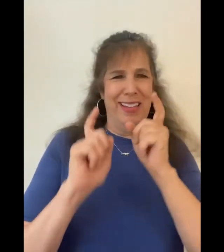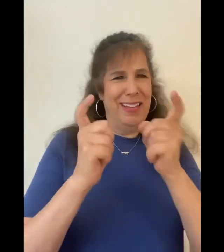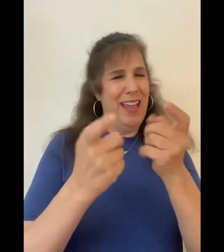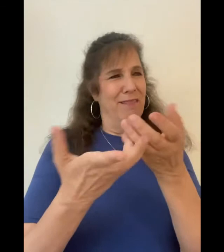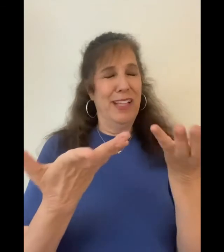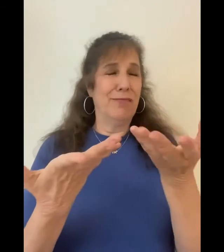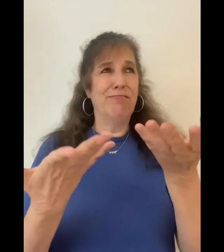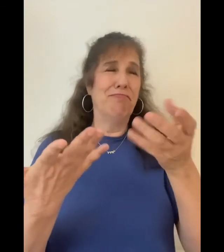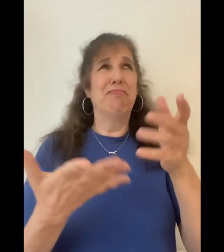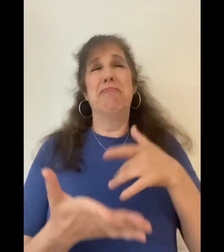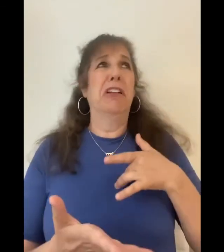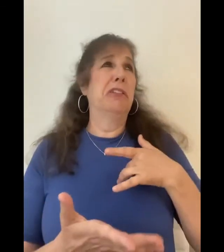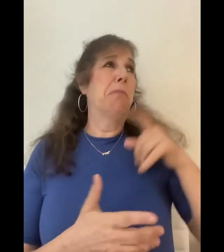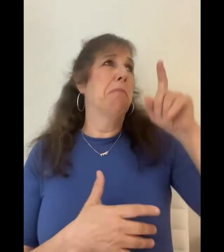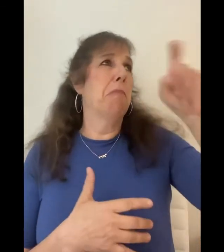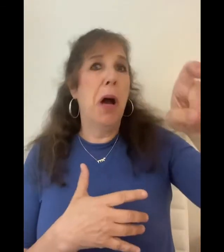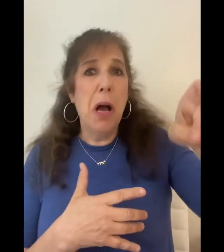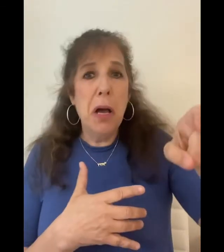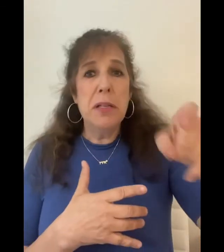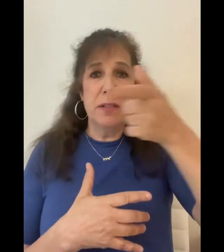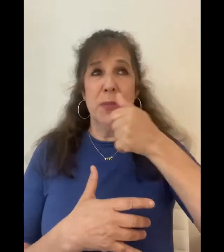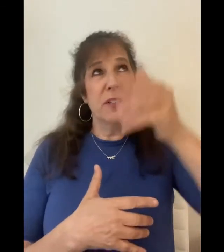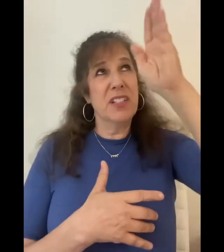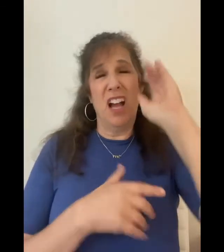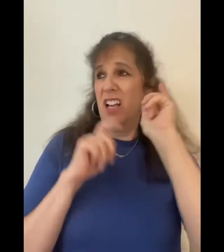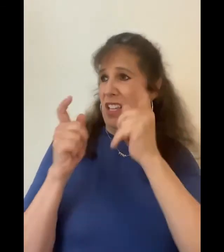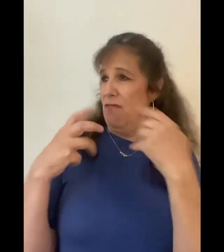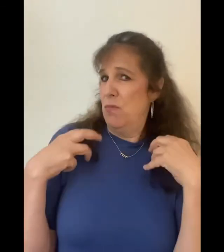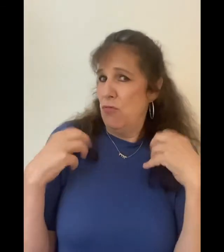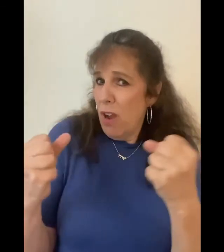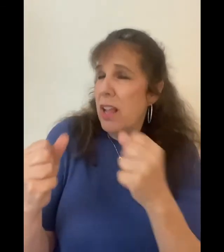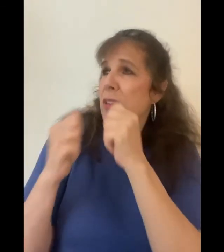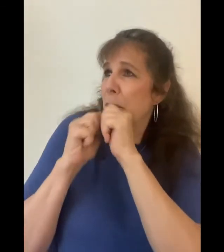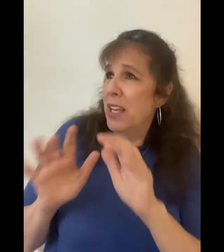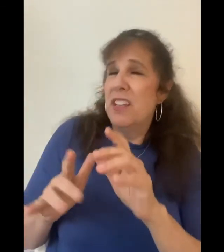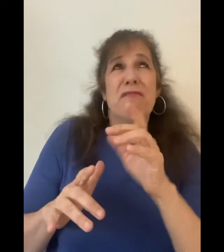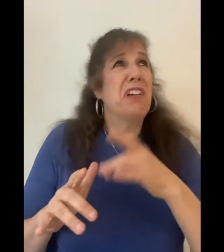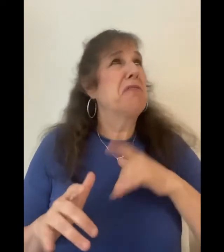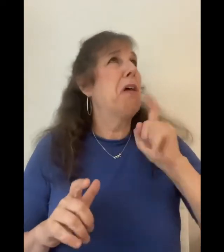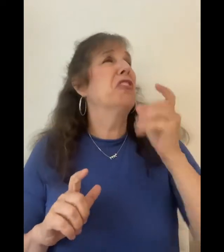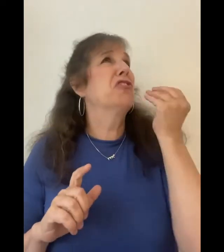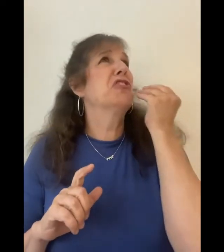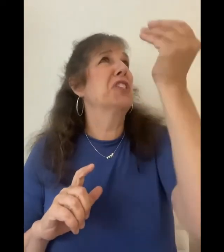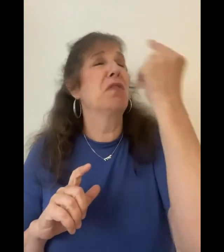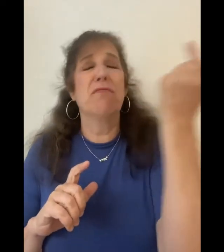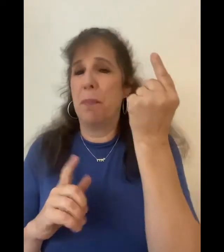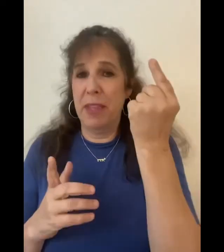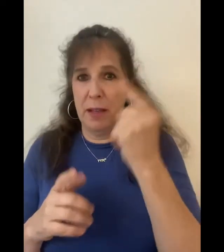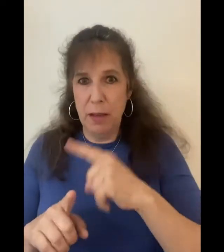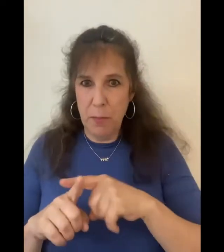you the strength and he gave you the bracha, the blessing to do this, and so you just give him back? Or is it do you bring it from the best, which